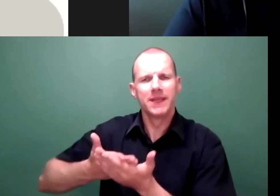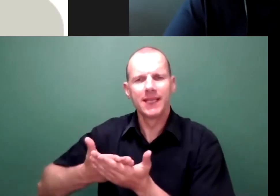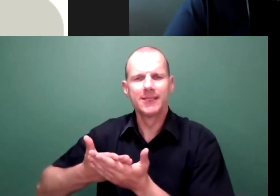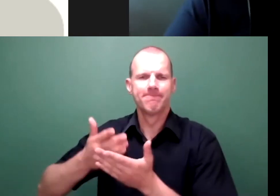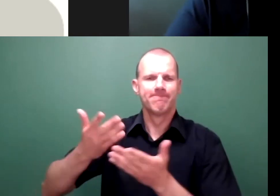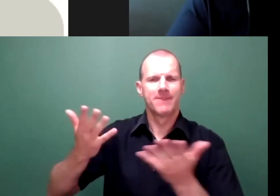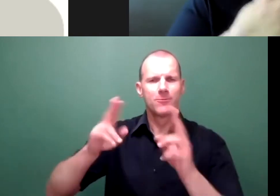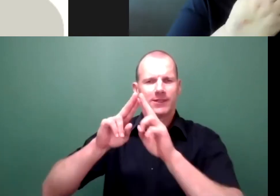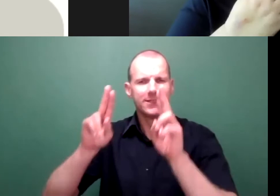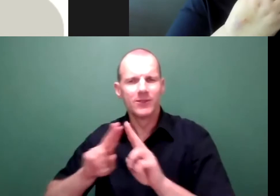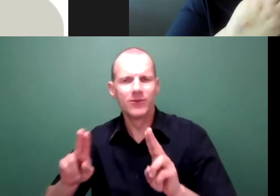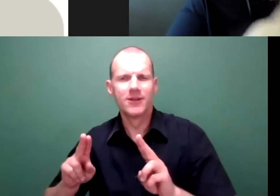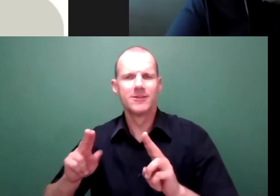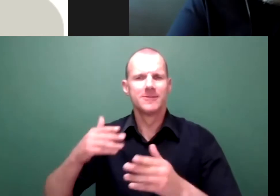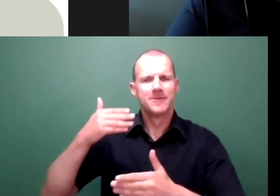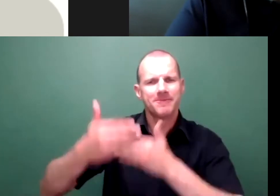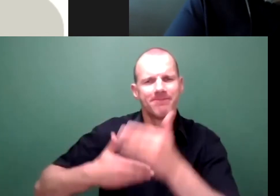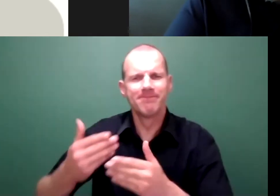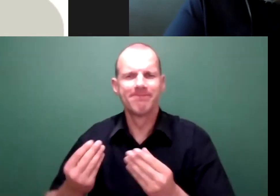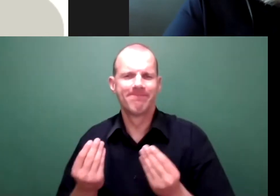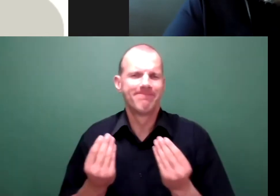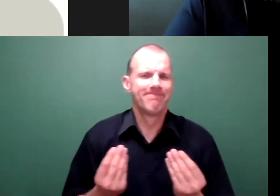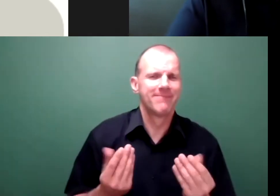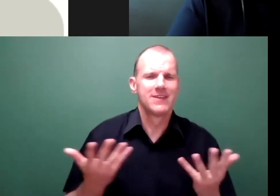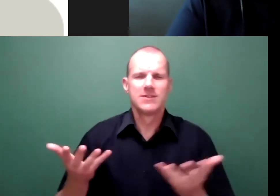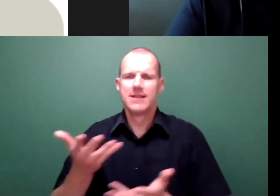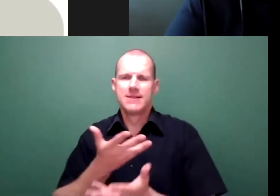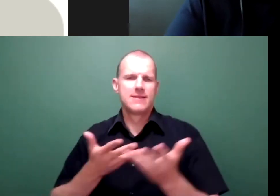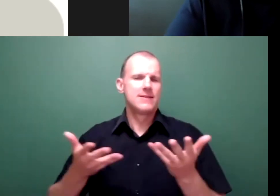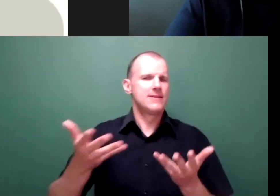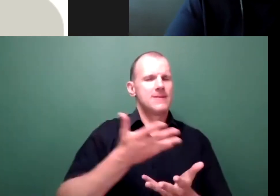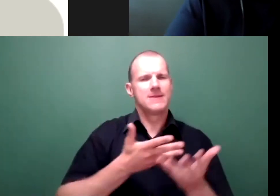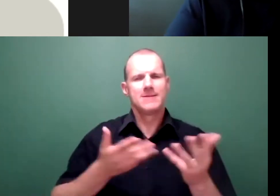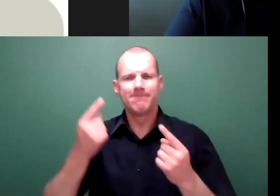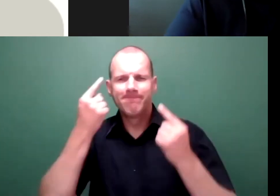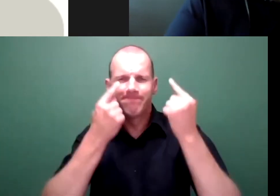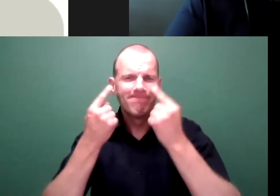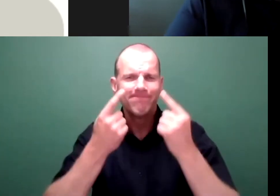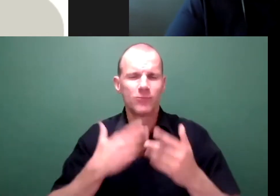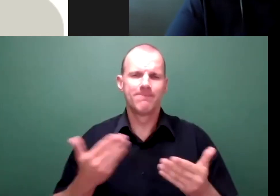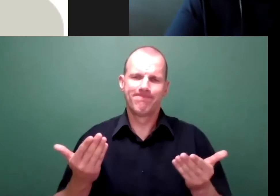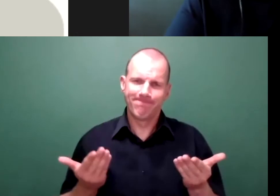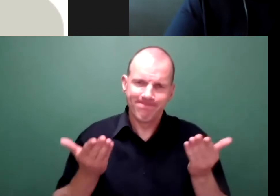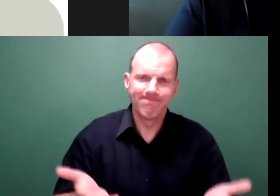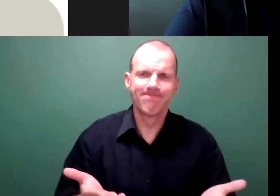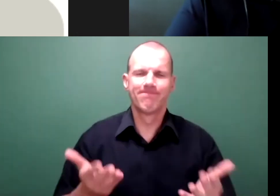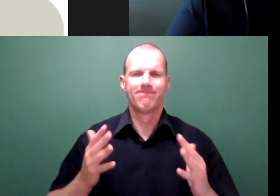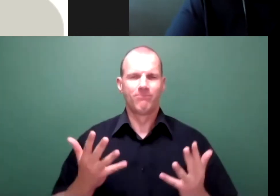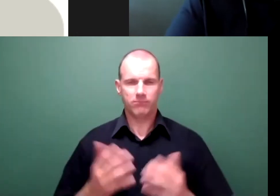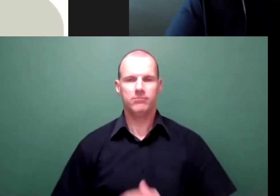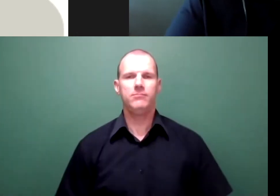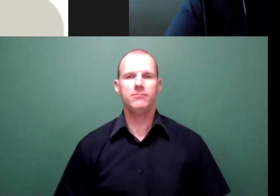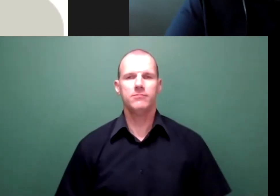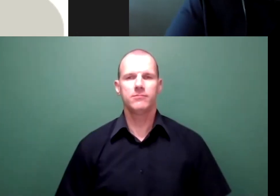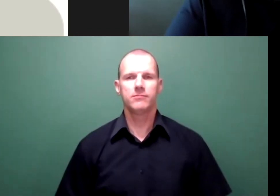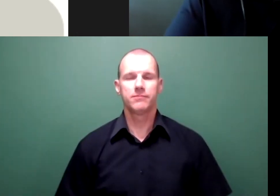they decided that they want to have more interpreters that they will be able to select from, and how will the selection